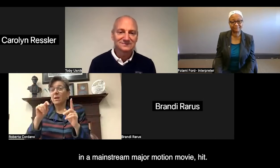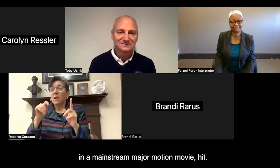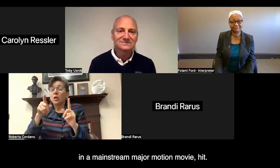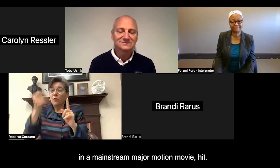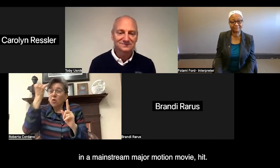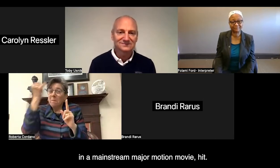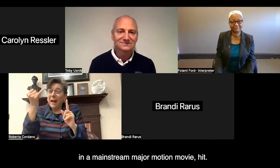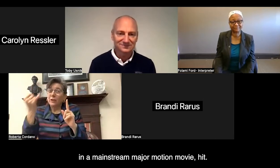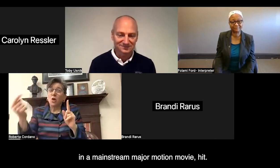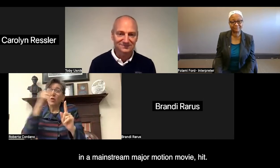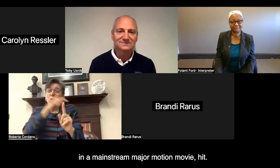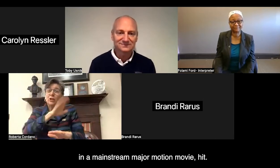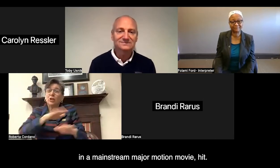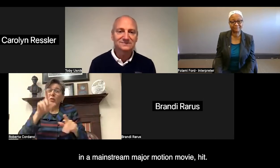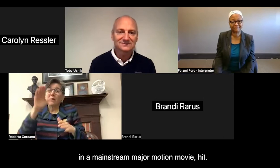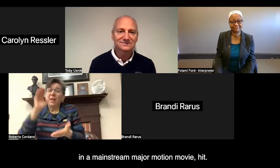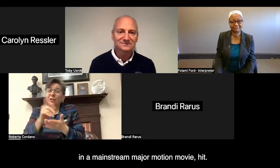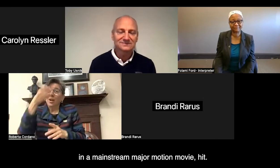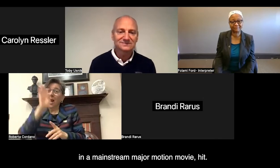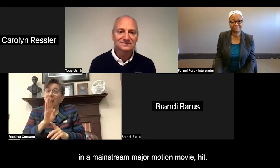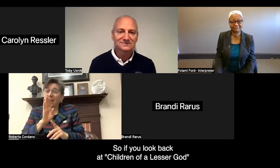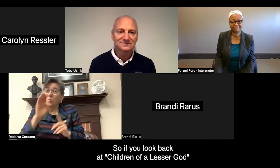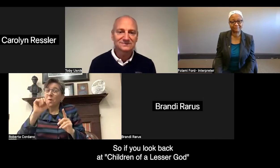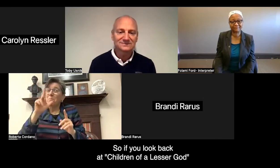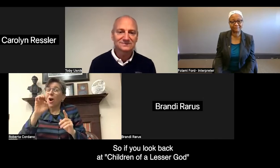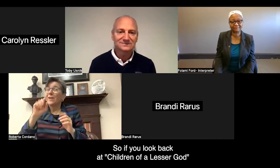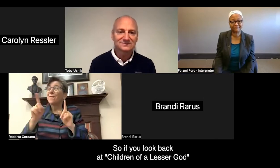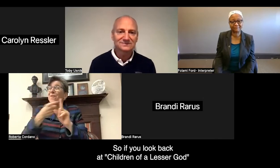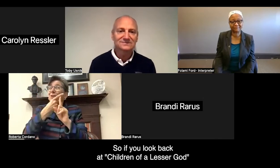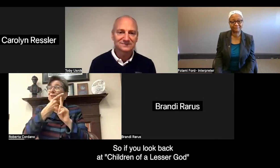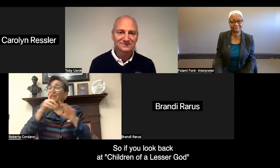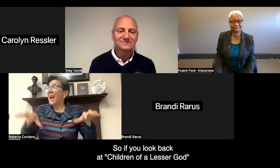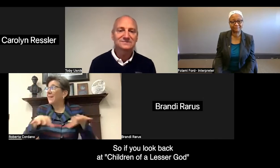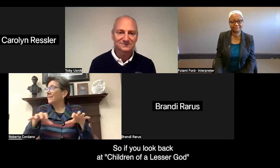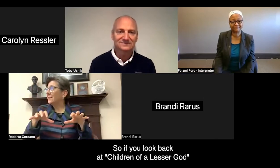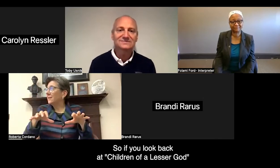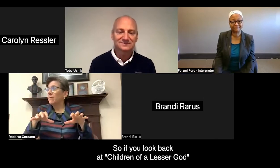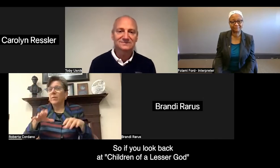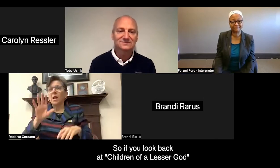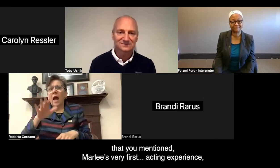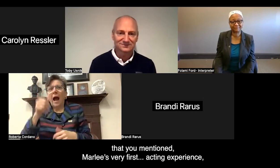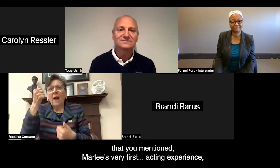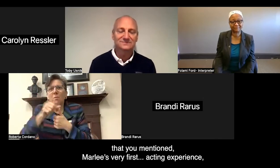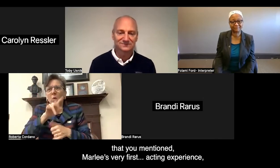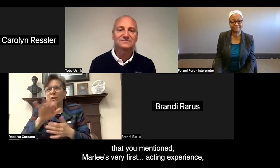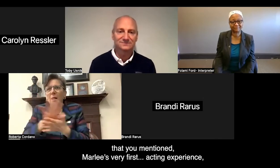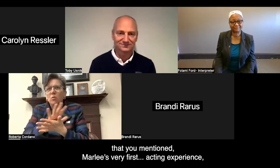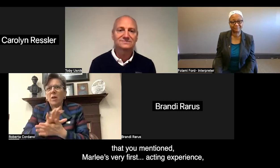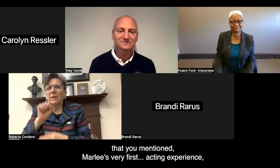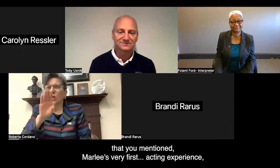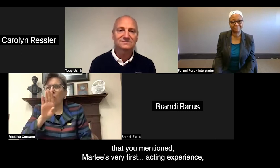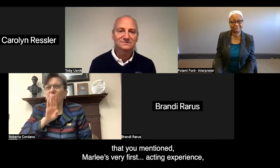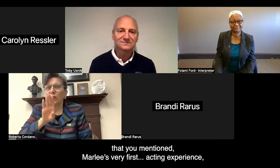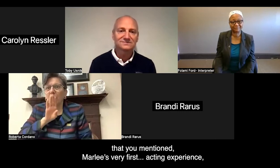motion movie hit. So if you look back to children of a lesser God that you mentioned, Marley's very first, uh, acting